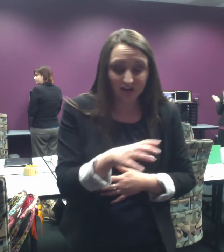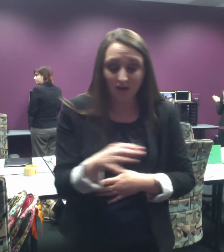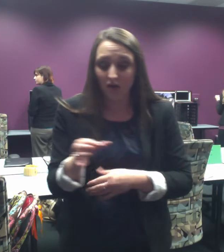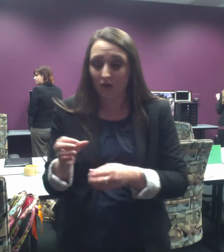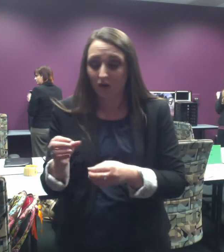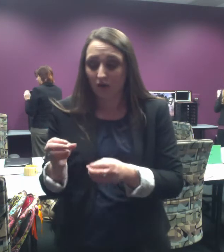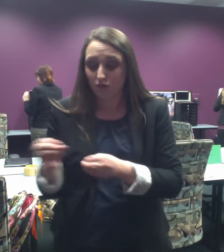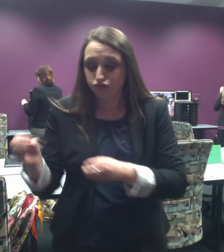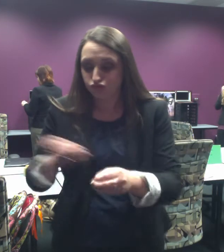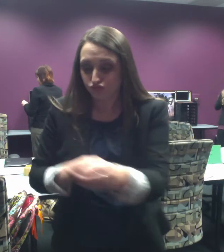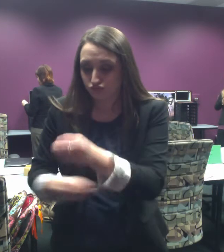Adam?